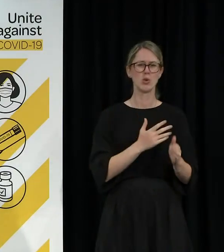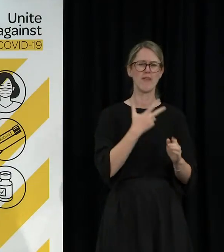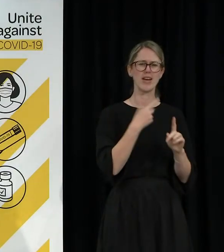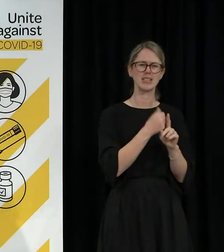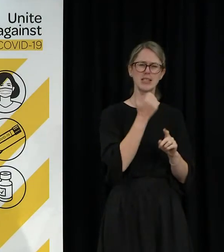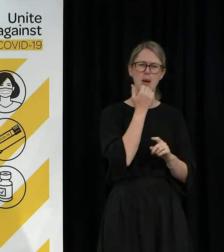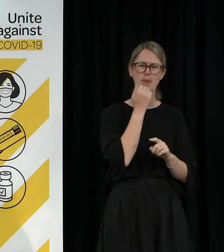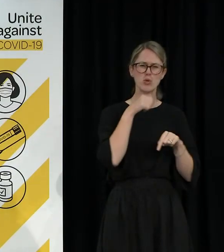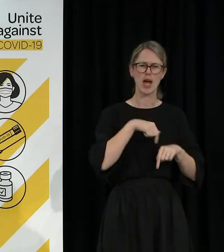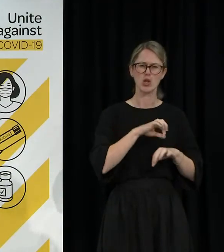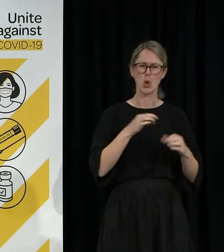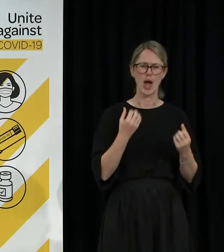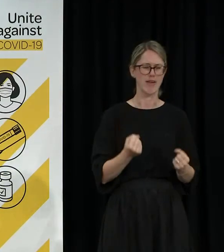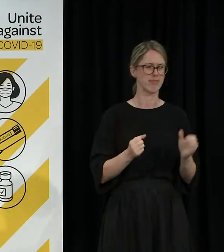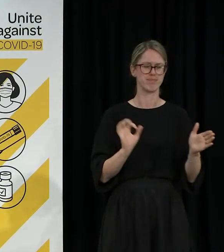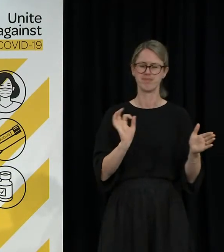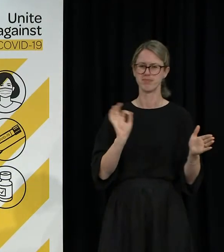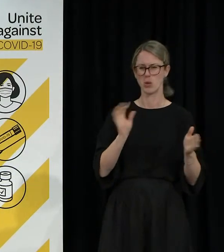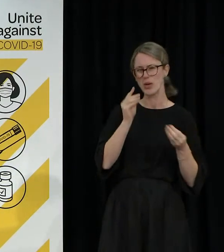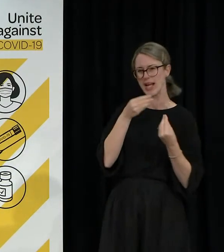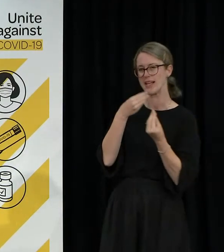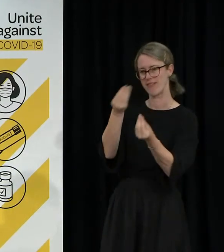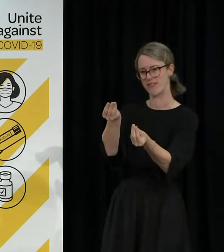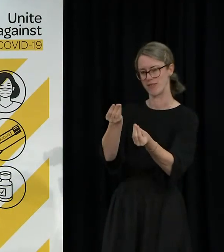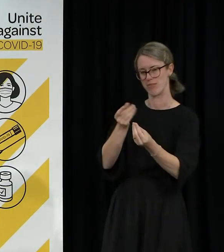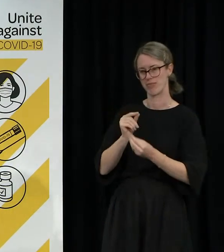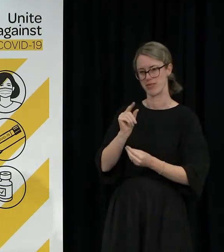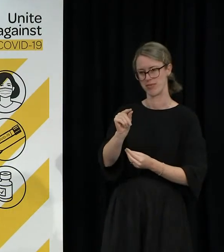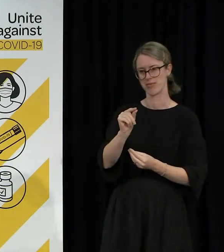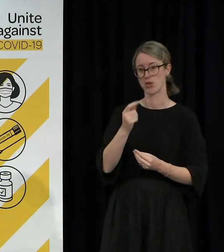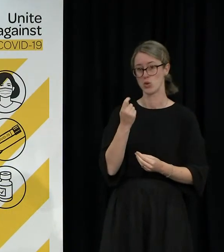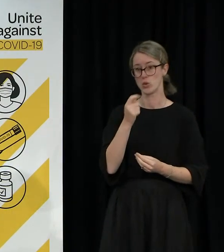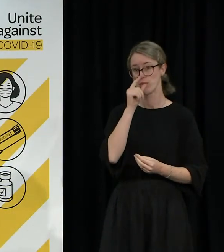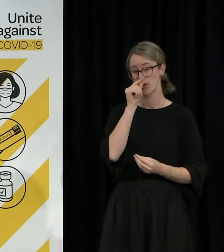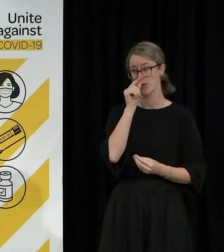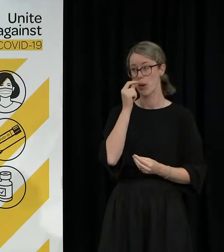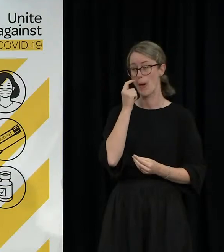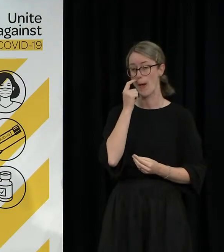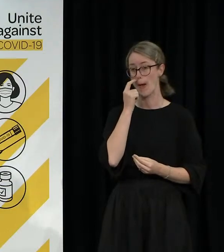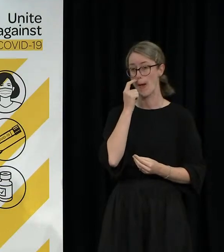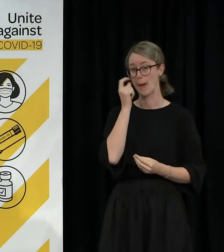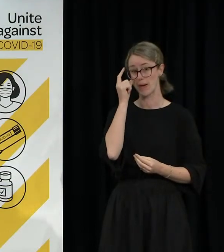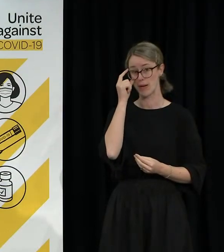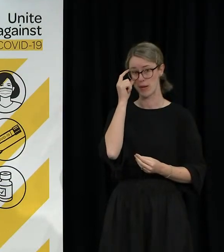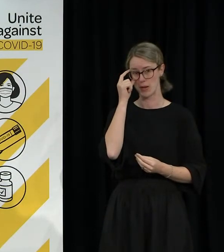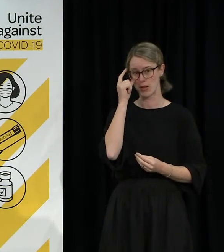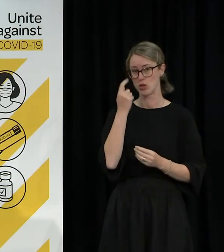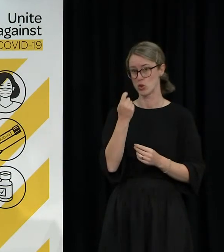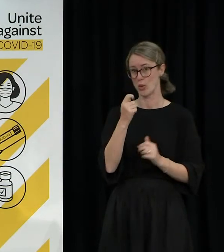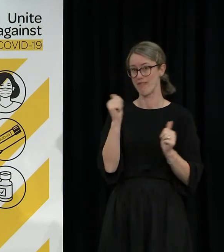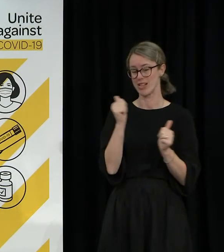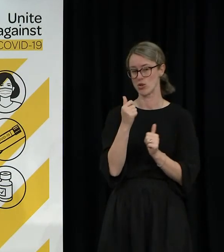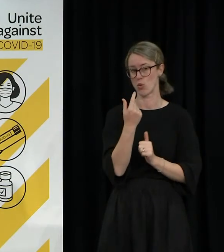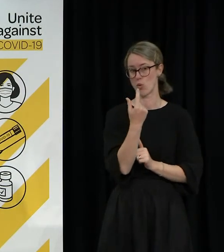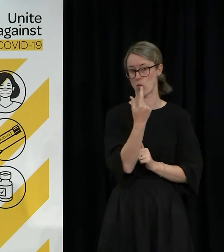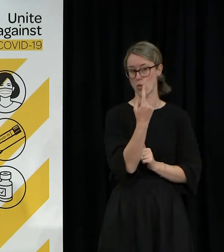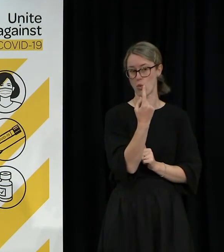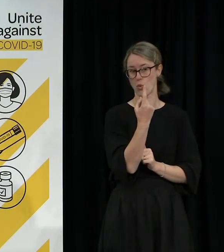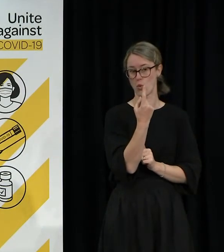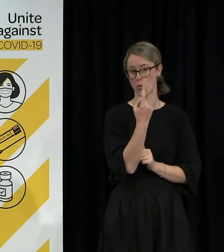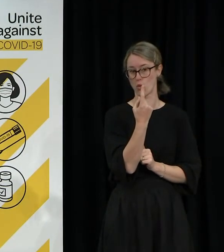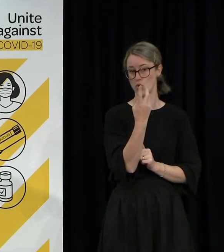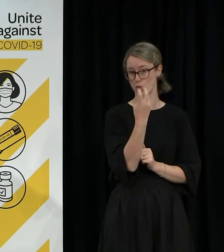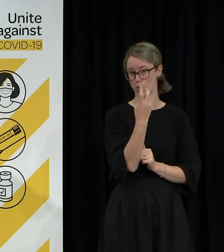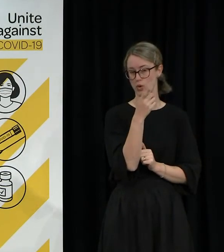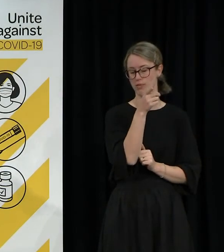I don't have that with me, but I'm sure we can get that to you just as soon as possible. I did say we'll finish with Derek